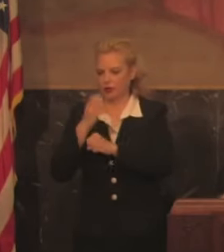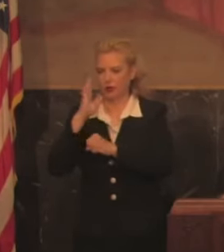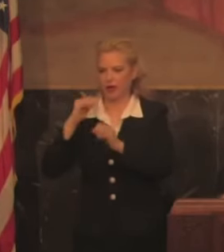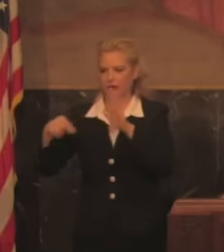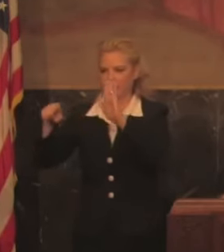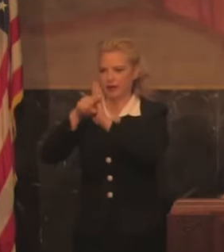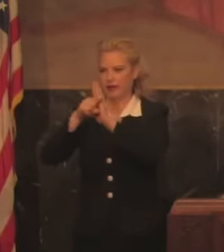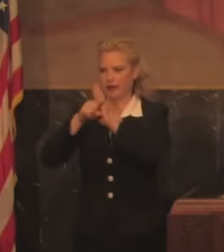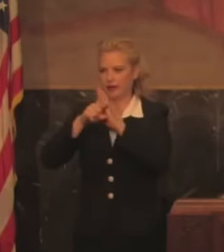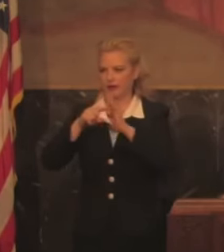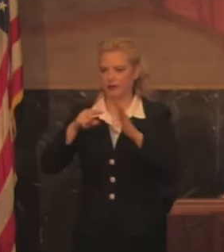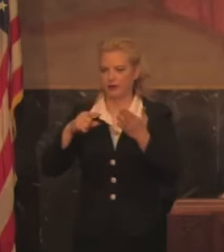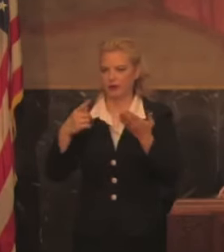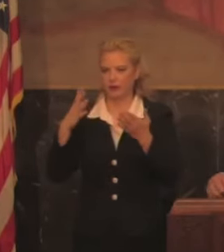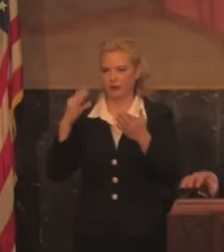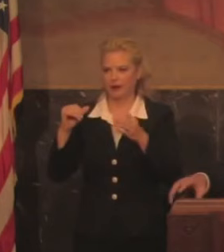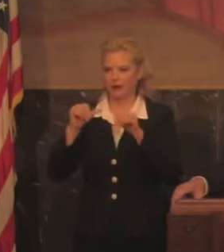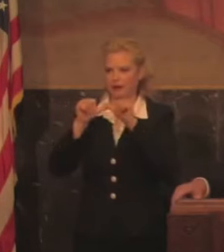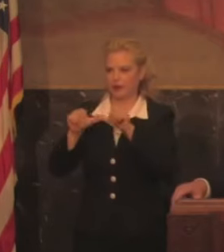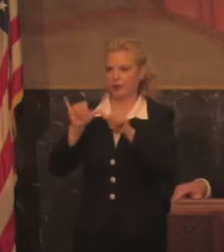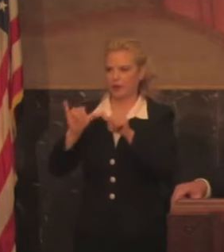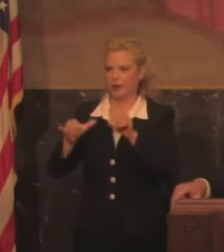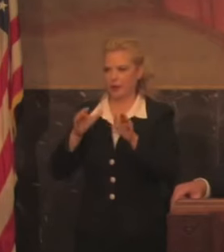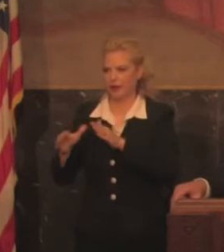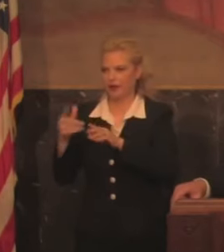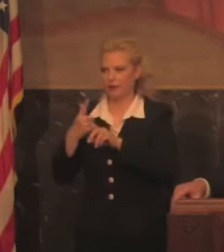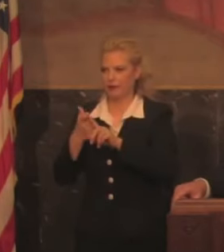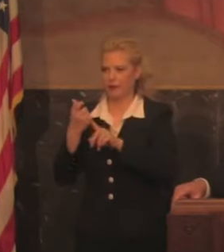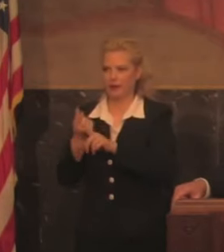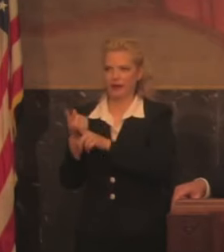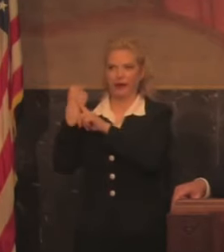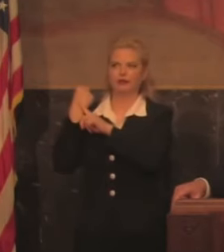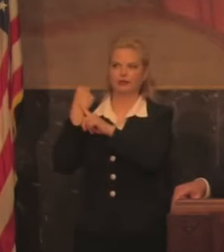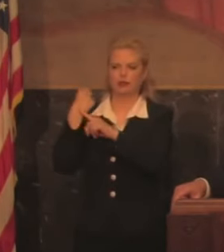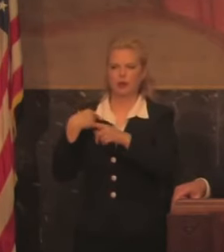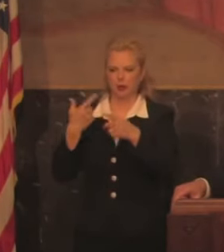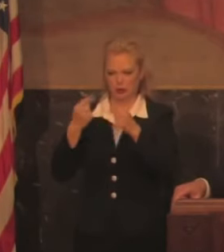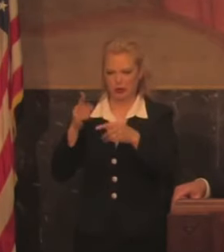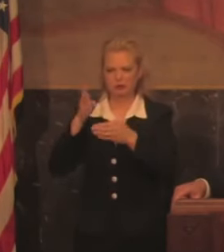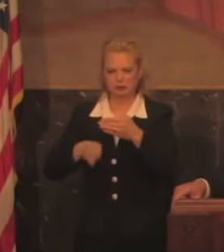by a continuation of the gimmick. And so we're trying to put it to rest.